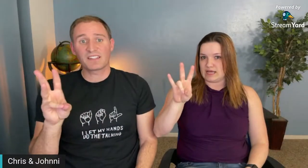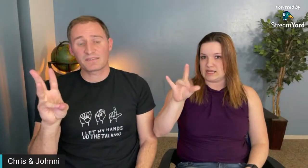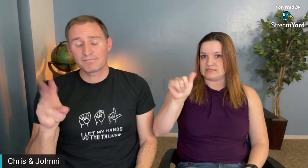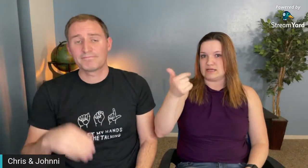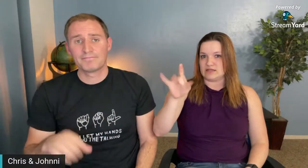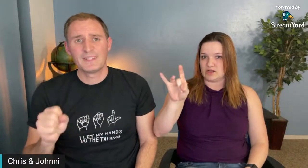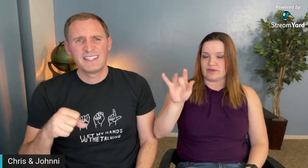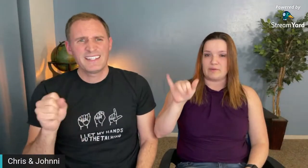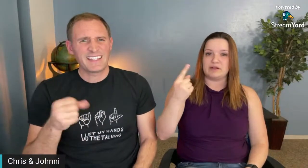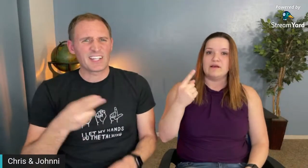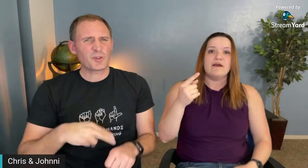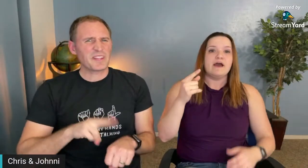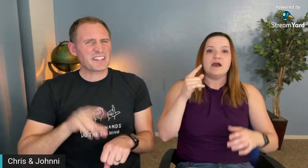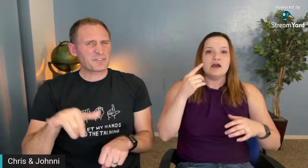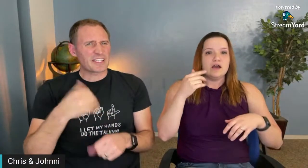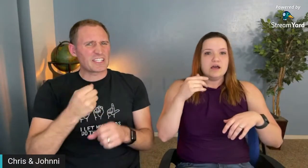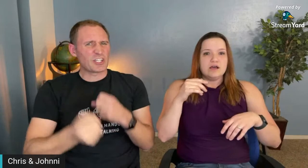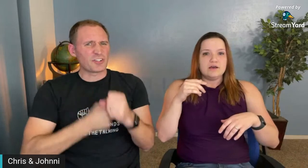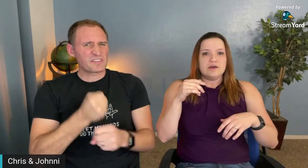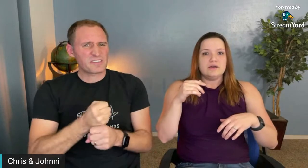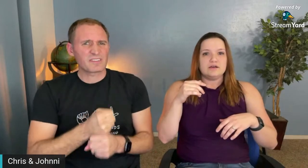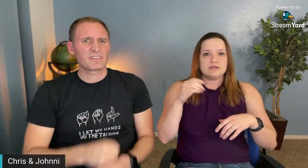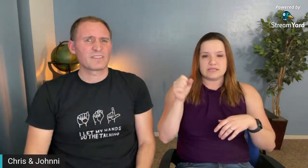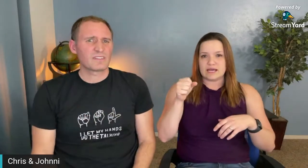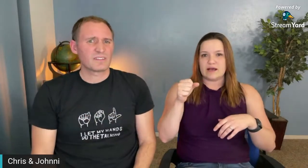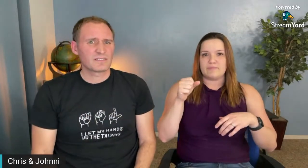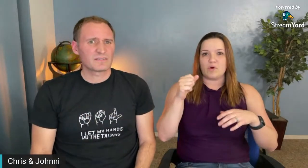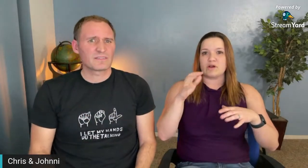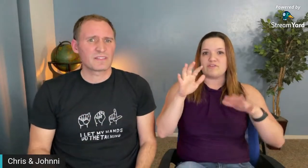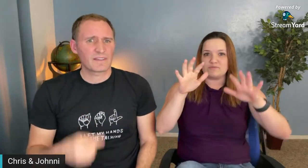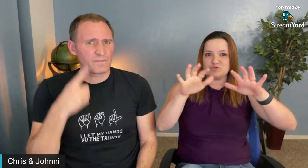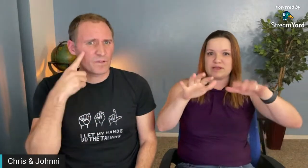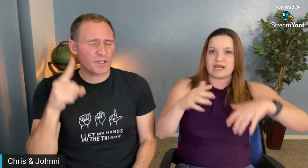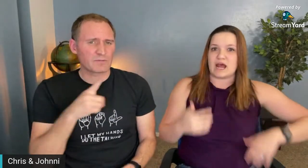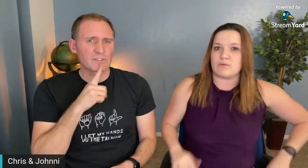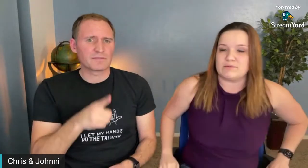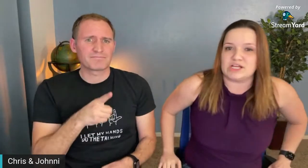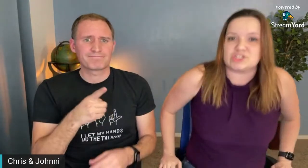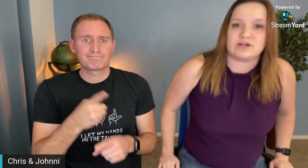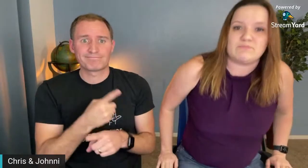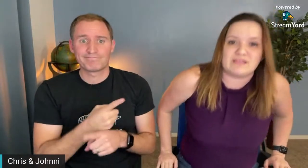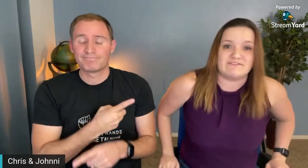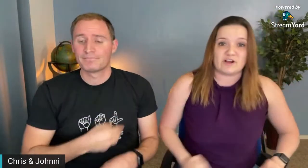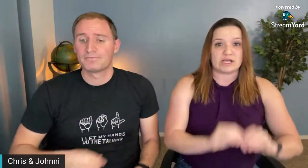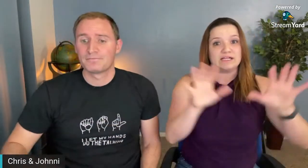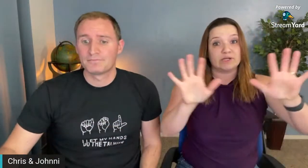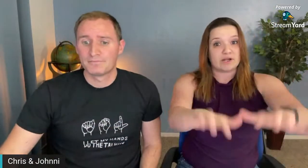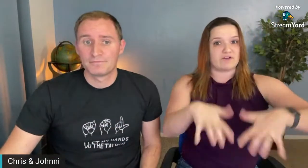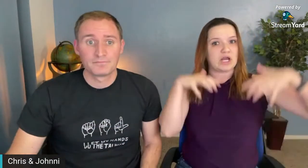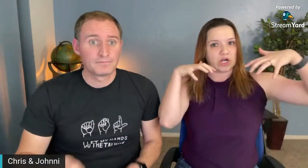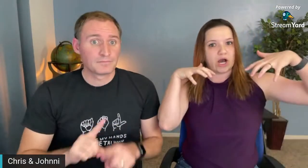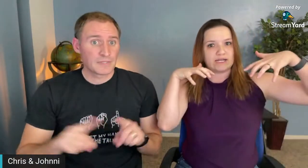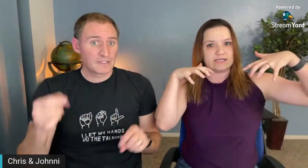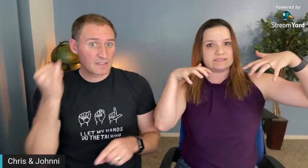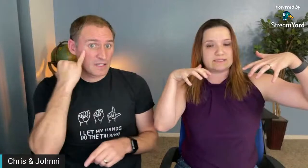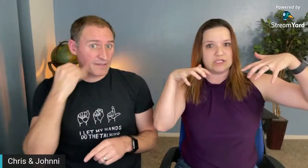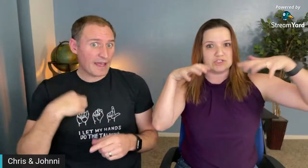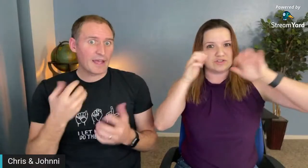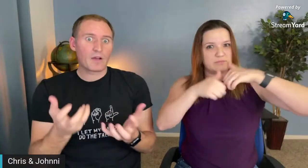10-8, 10, you know, that one. Yeah, normally that's for like years. Yeah, or if I'm doing it and I want to make sure I'm being very clear and I've got an audience, and so some